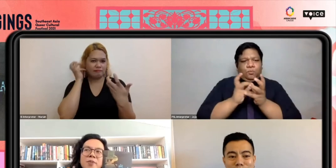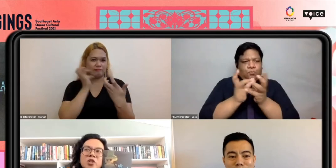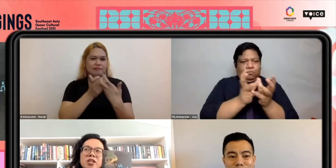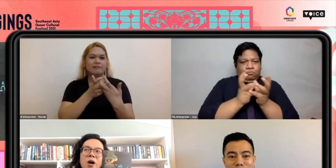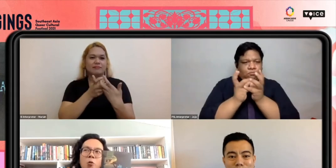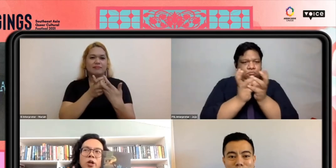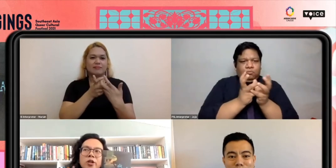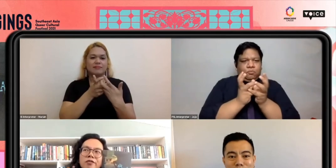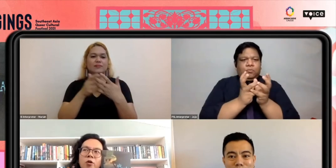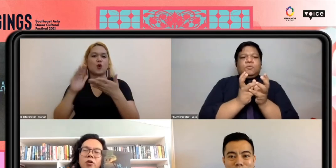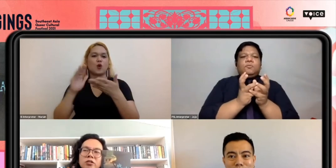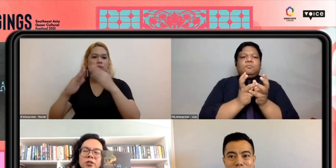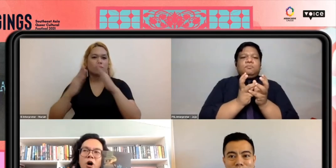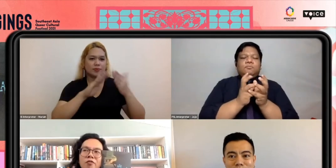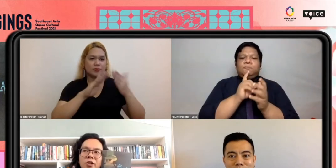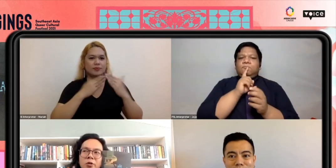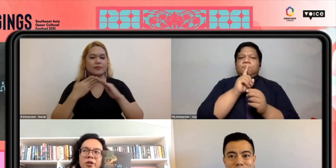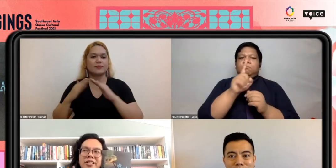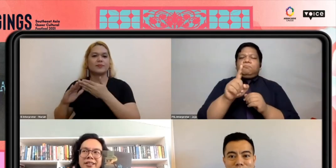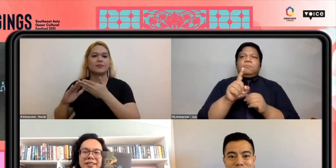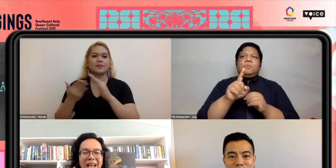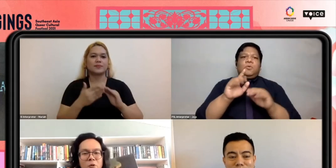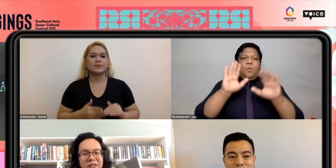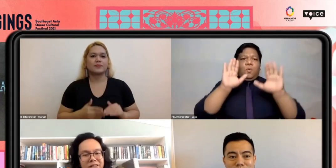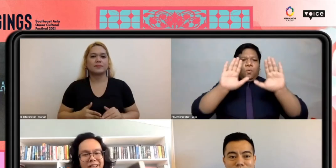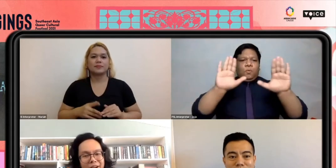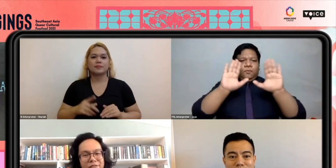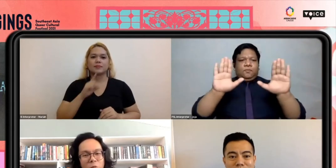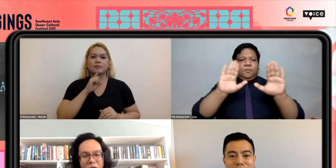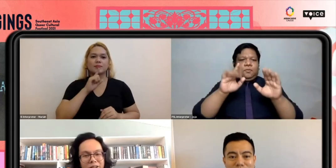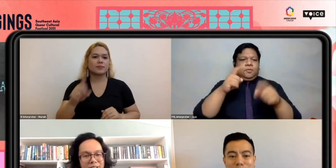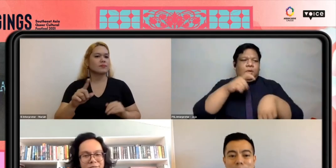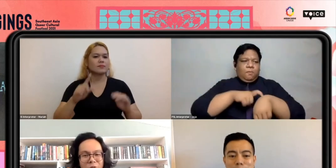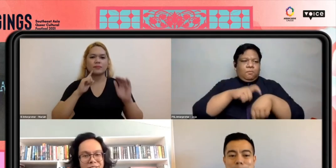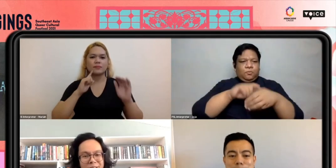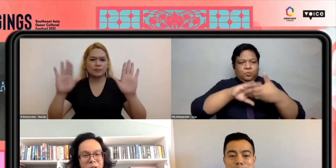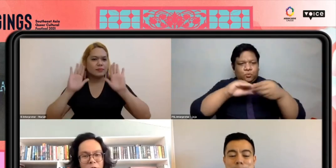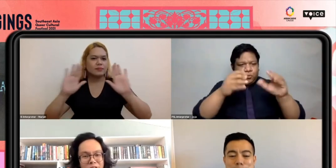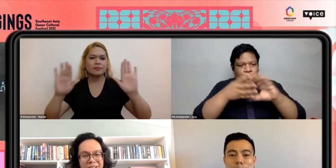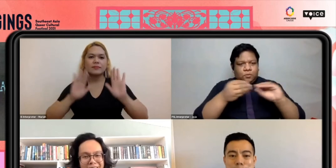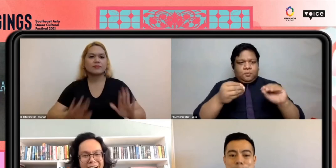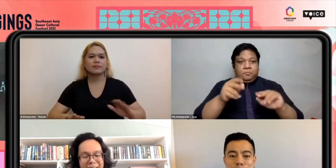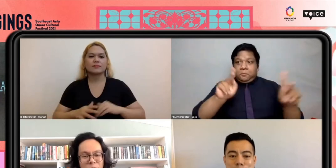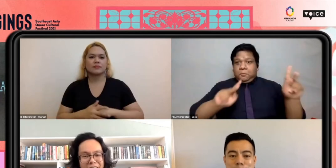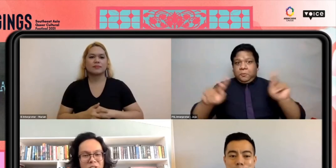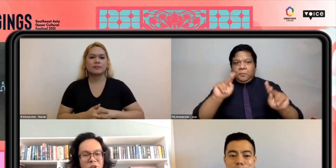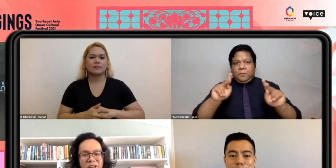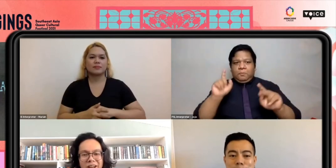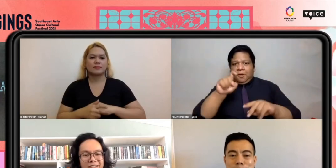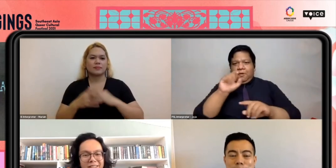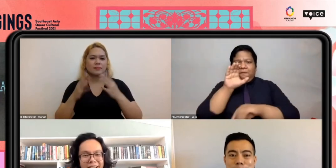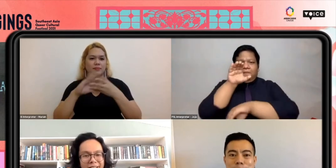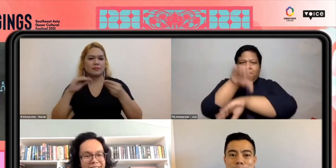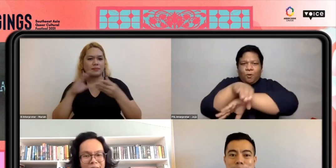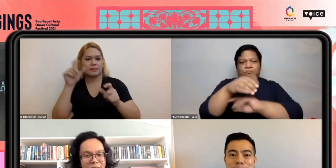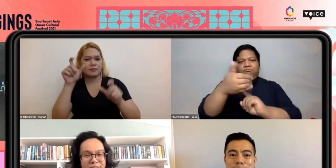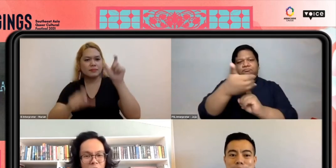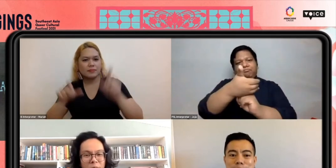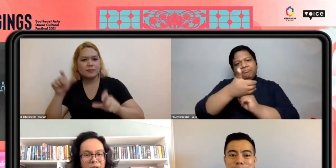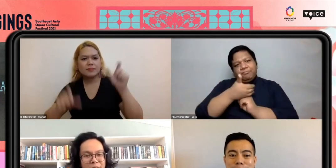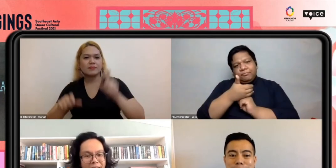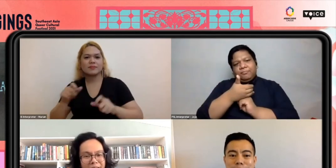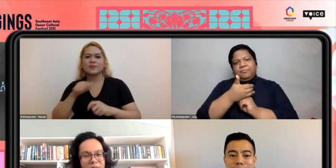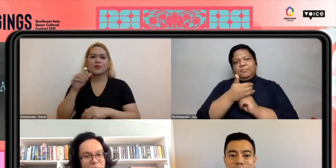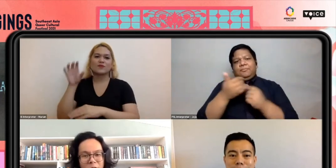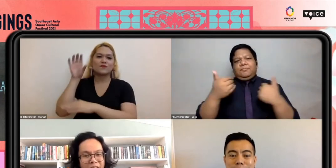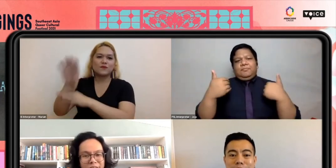it's especially a wonderful novel to read at a time when like everyone is forced into isolation and like the tethers that